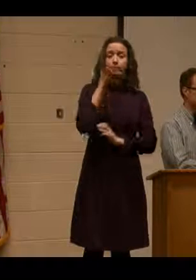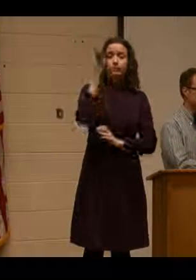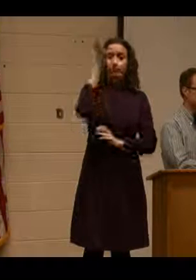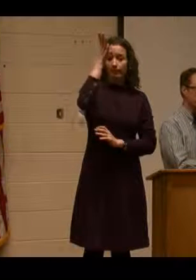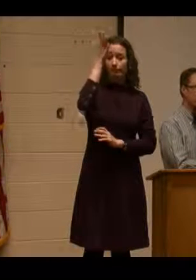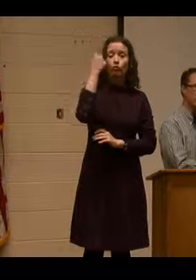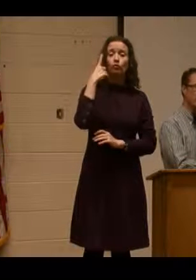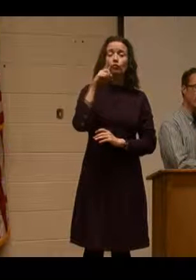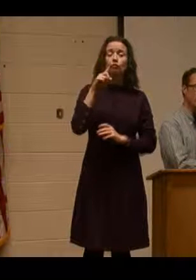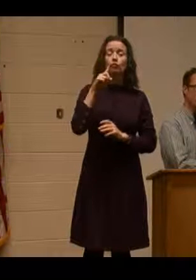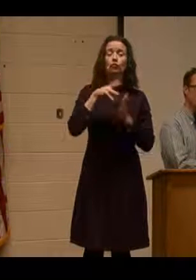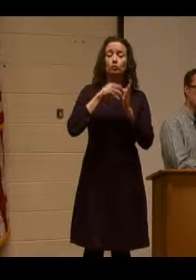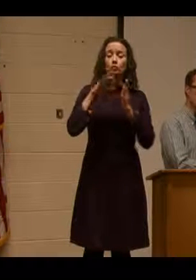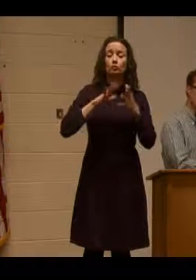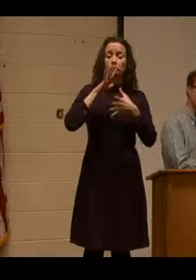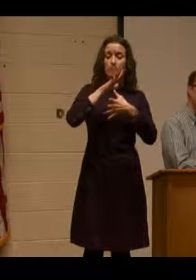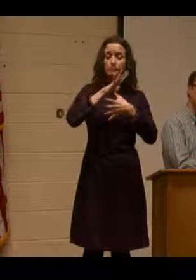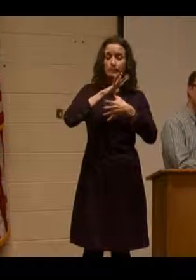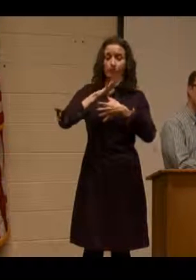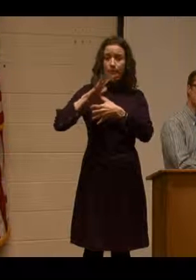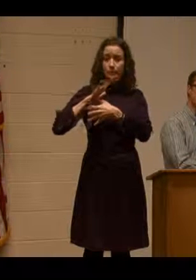to attend this information